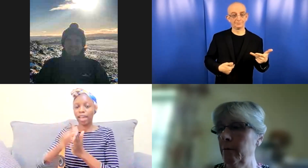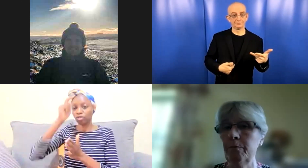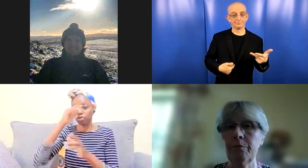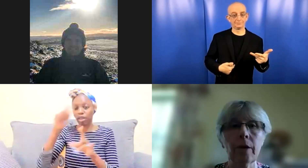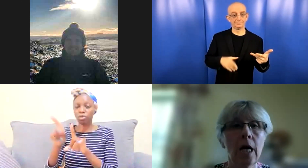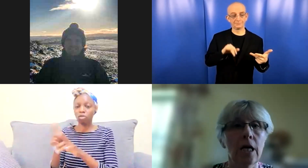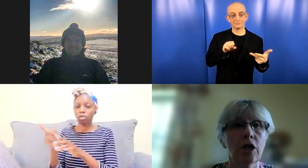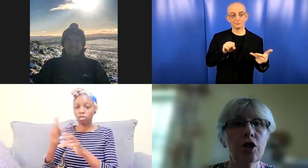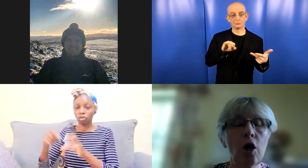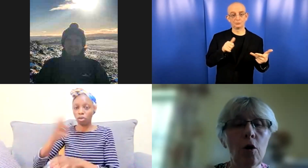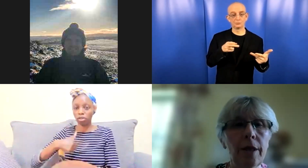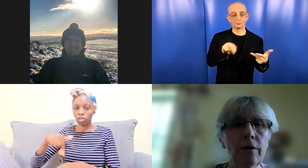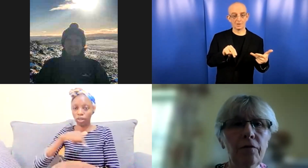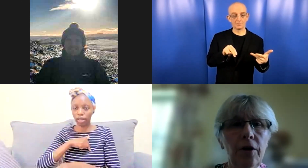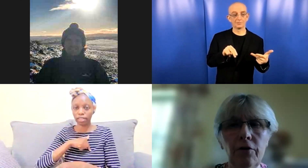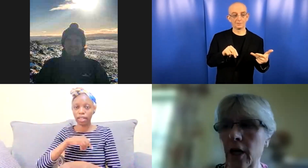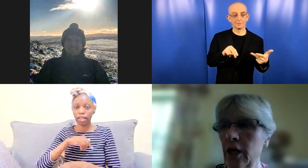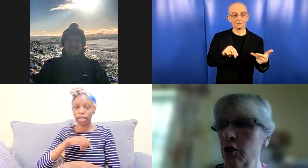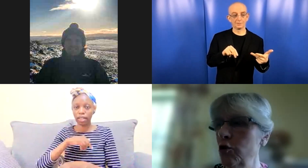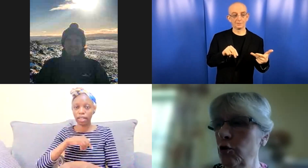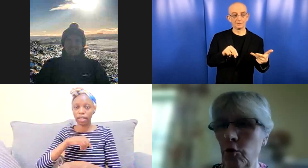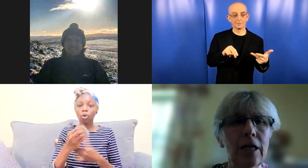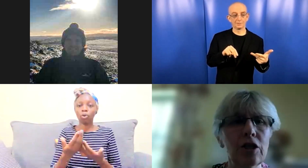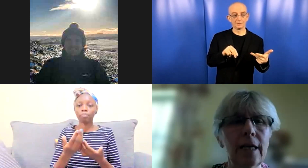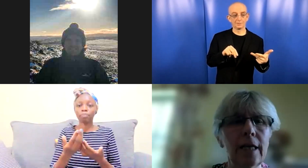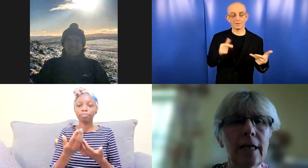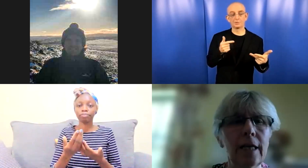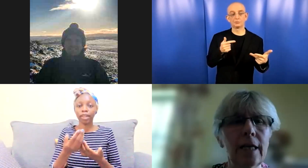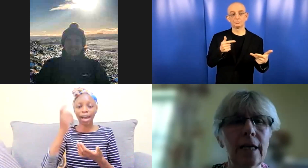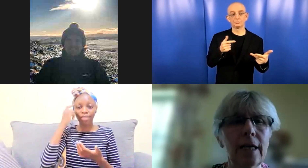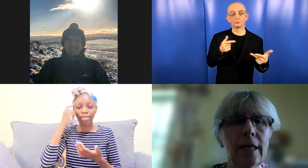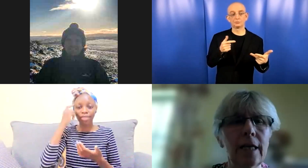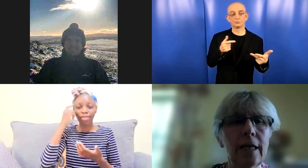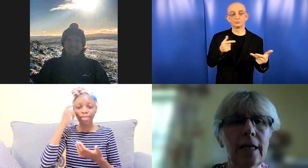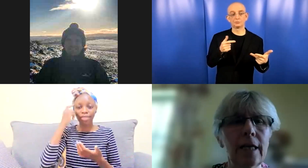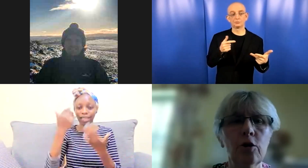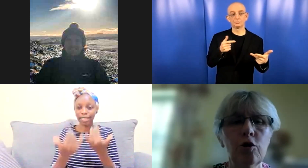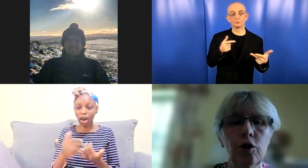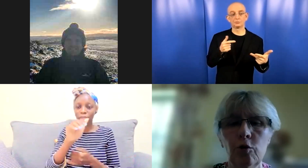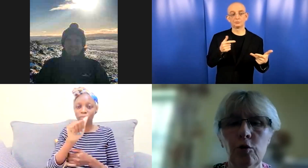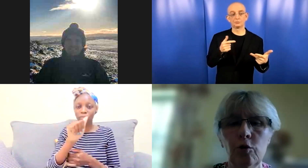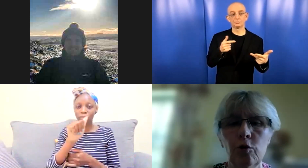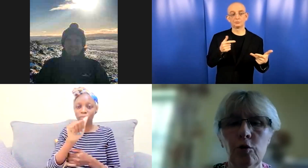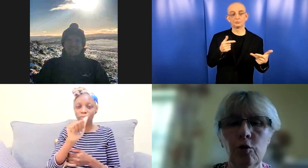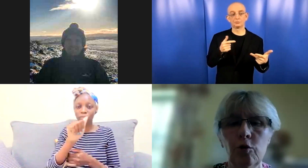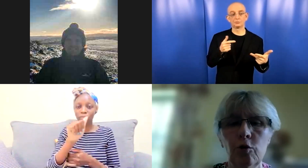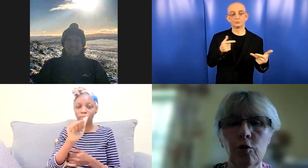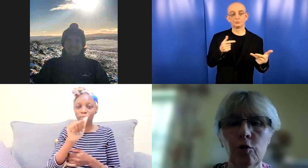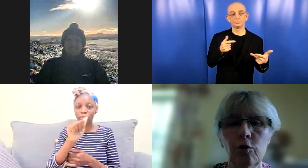us. So without further ado, maybe Angelique, maybe I pass on to you